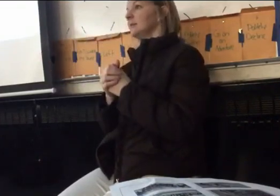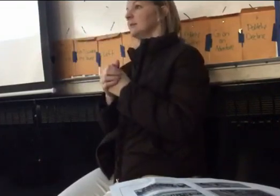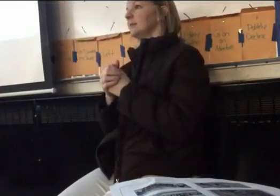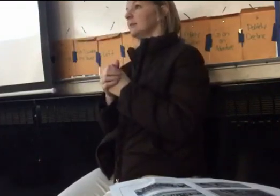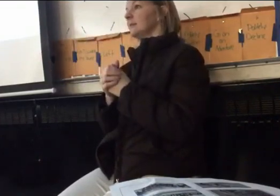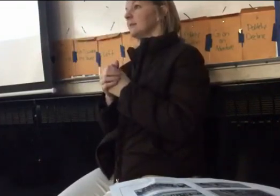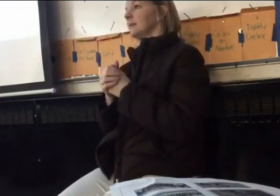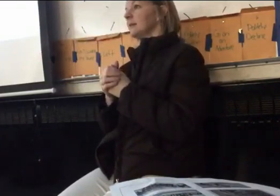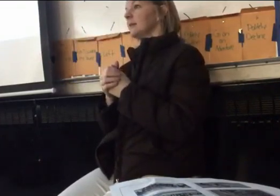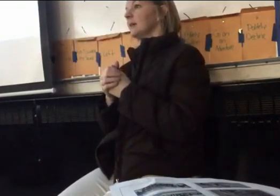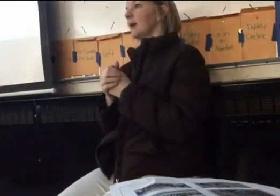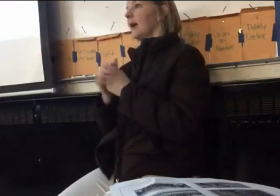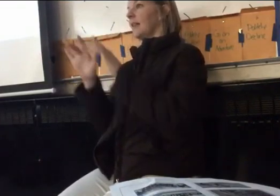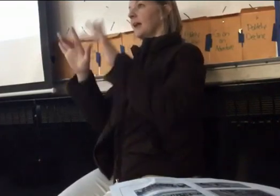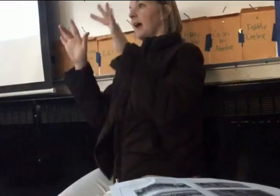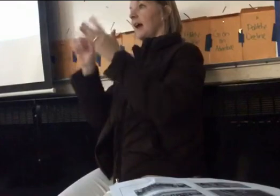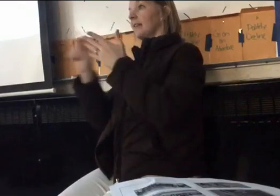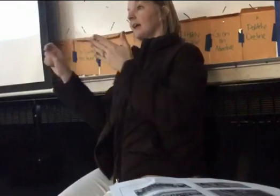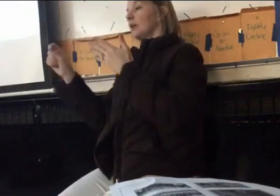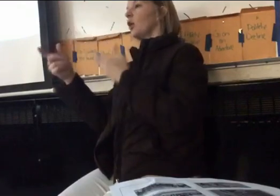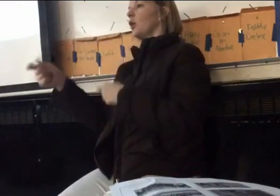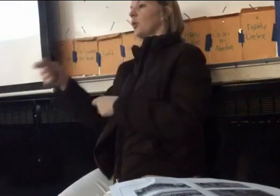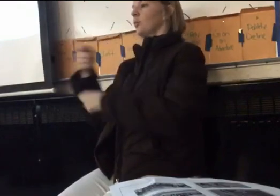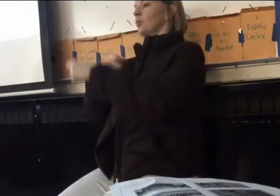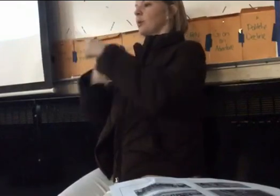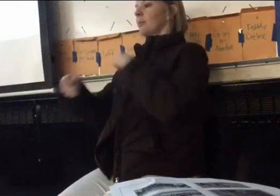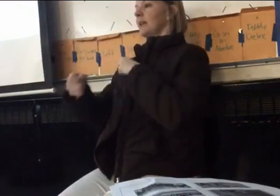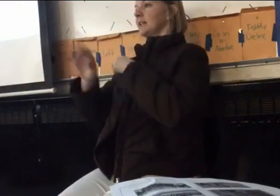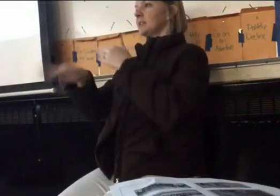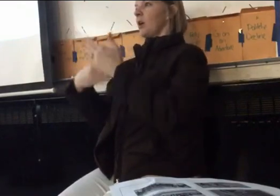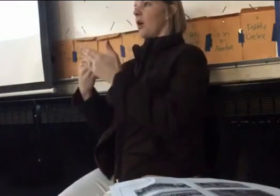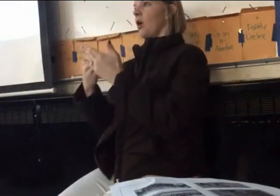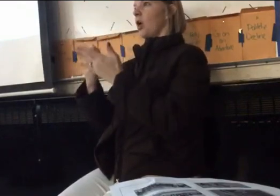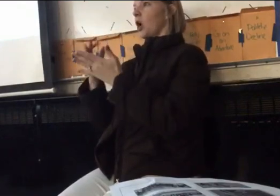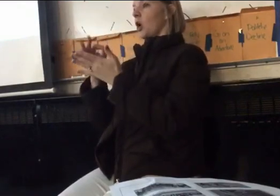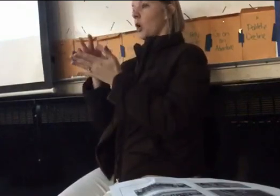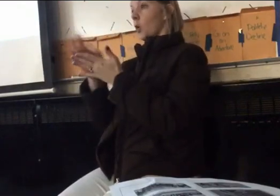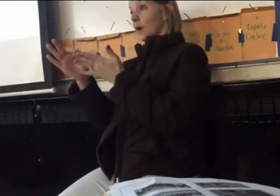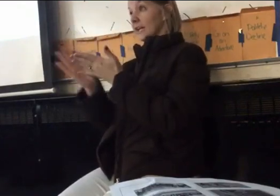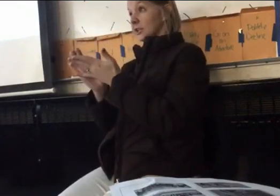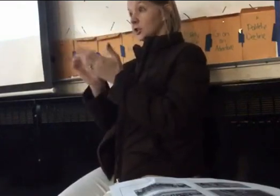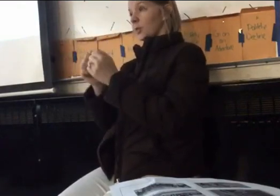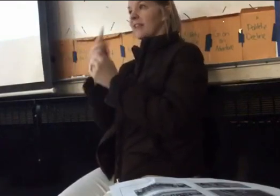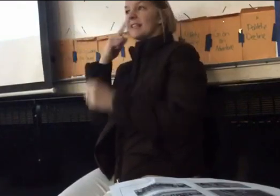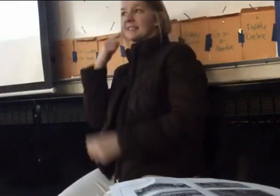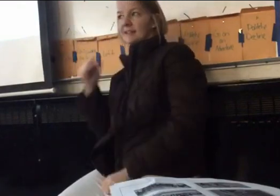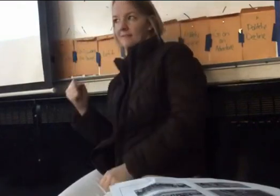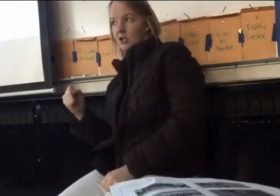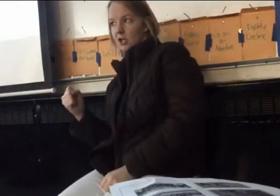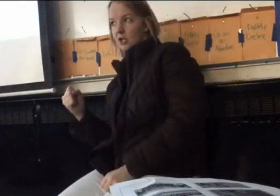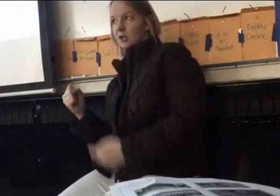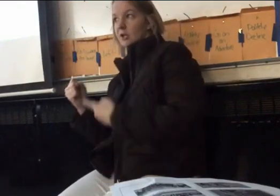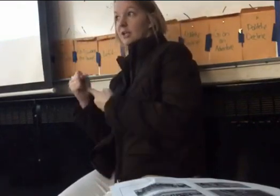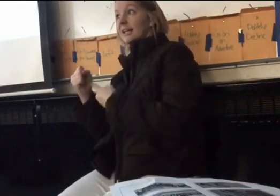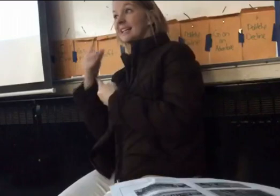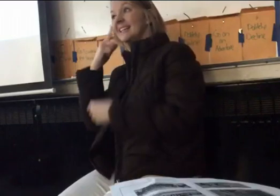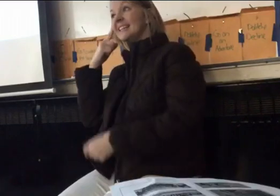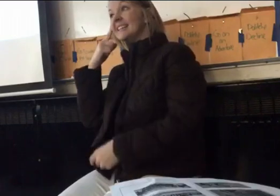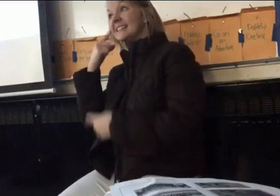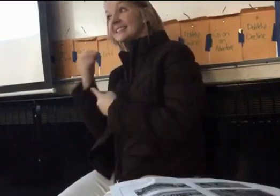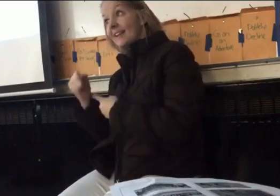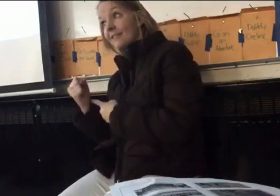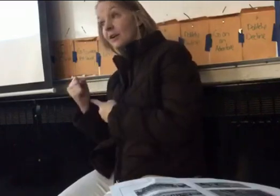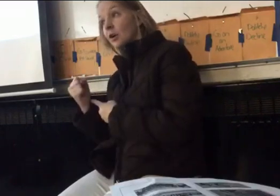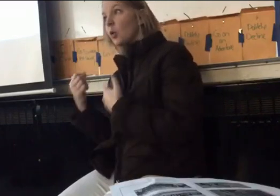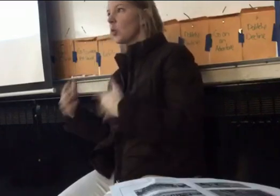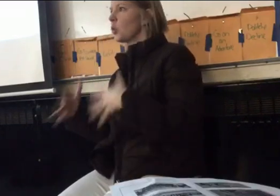And if you will highlight, replace all coinage with silver. And circle the word silver.